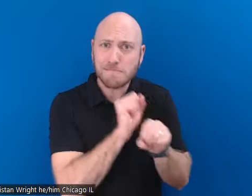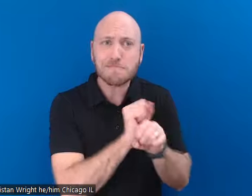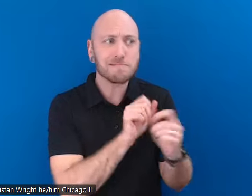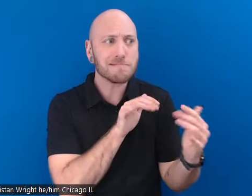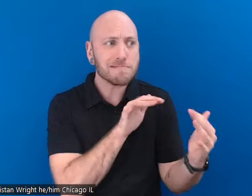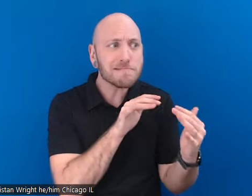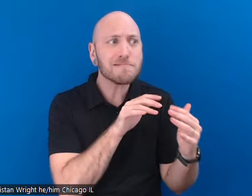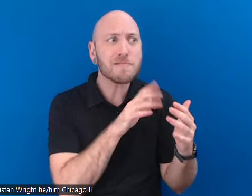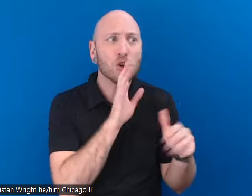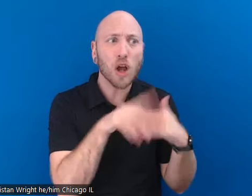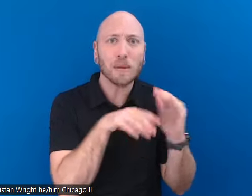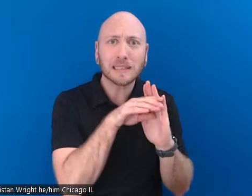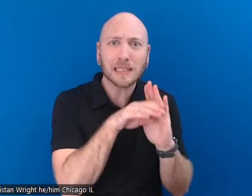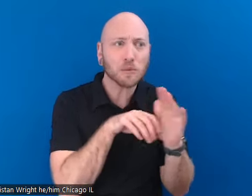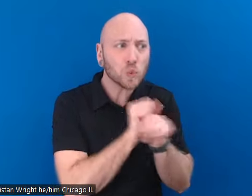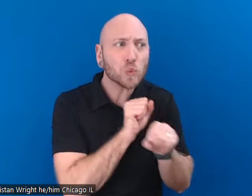the steps.